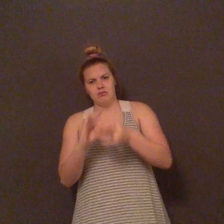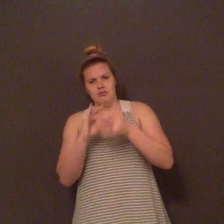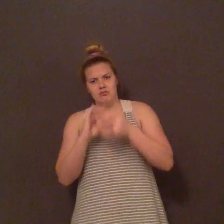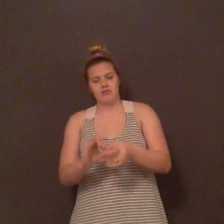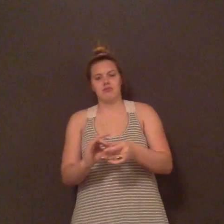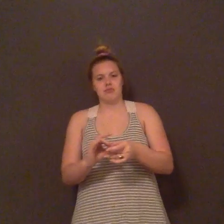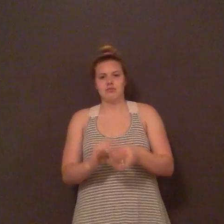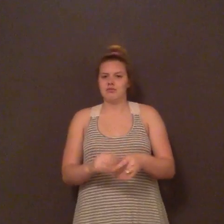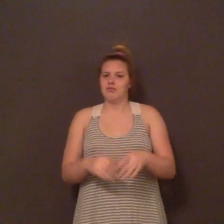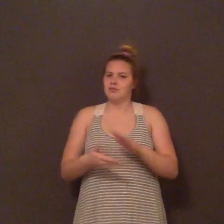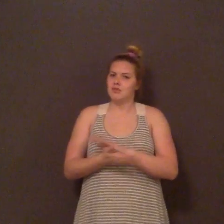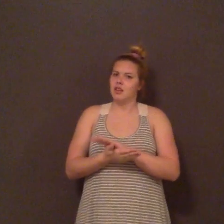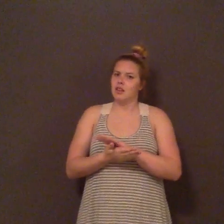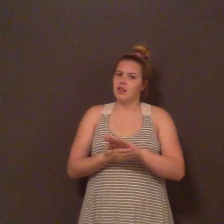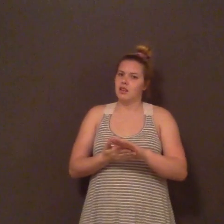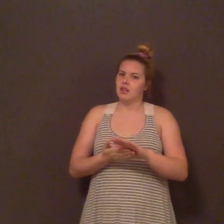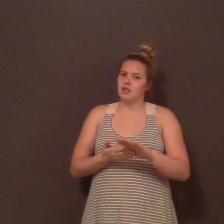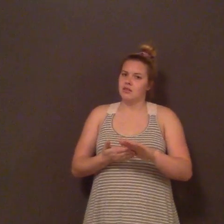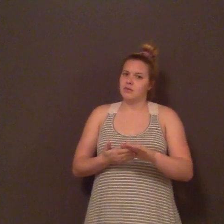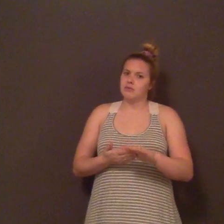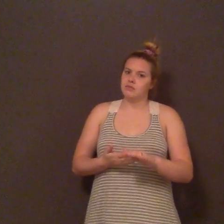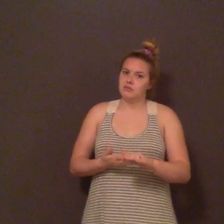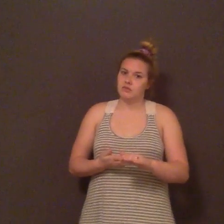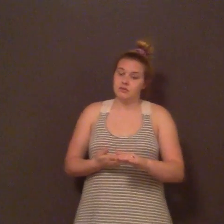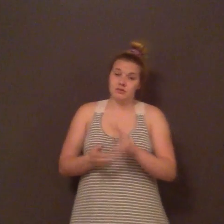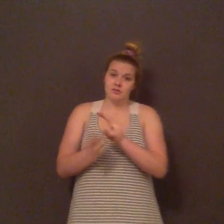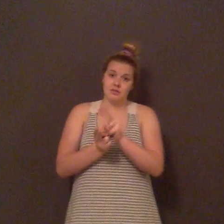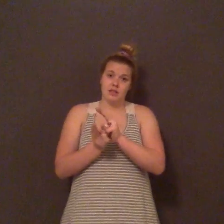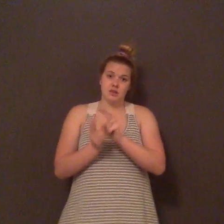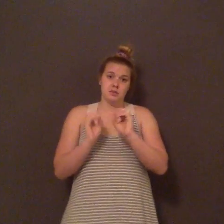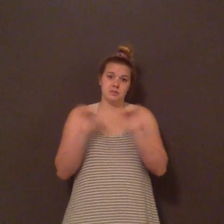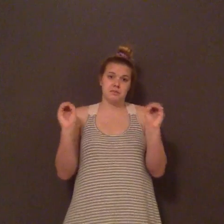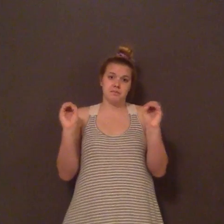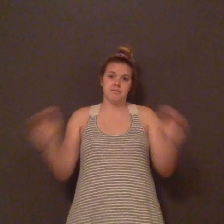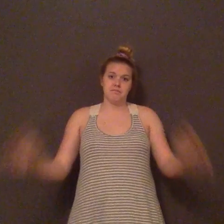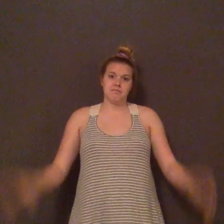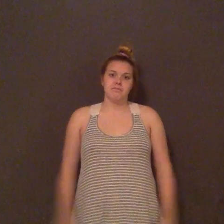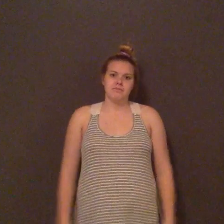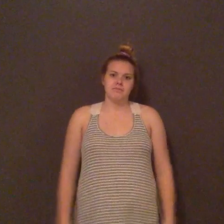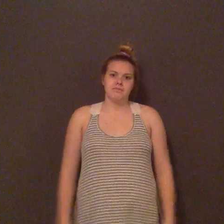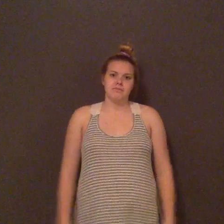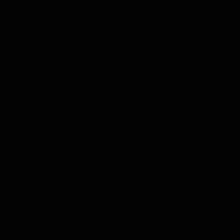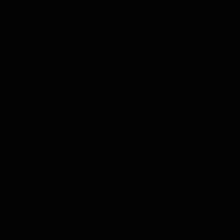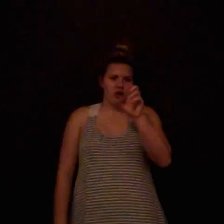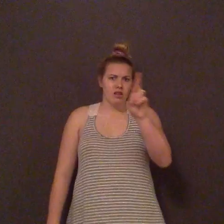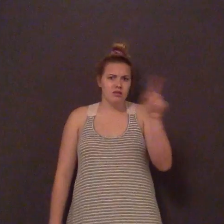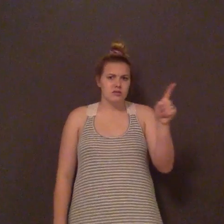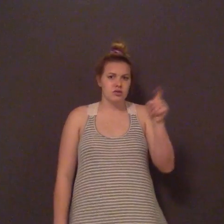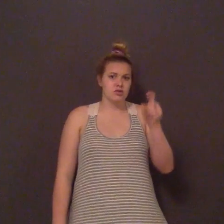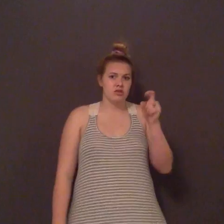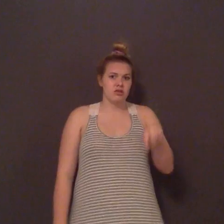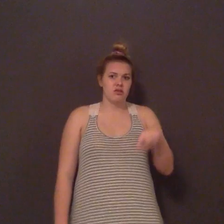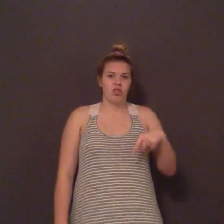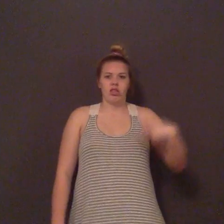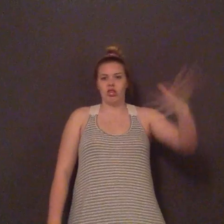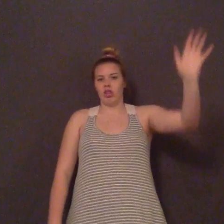about. Which, after translation, means that he's not getting anywhere. Come on, Tyler, man. And I told you should just dump her. Look, boys, I'm not